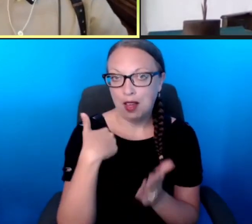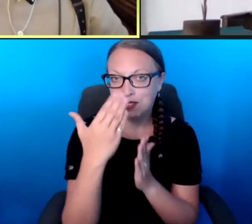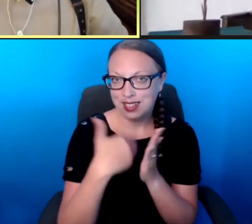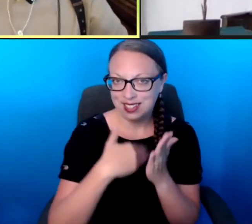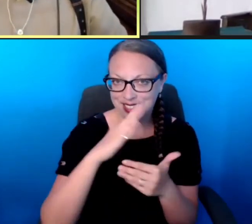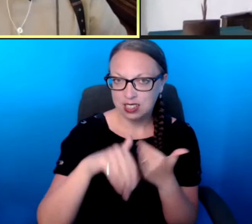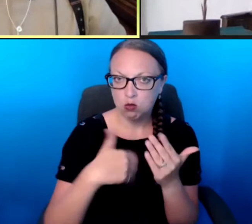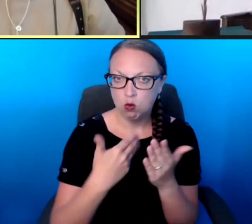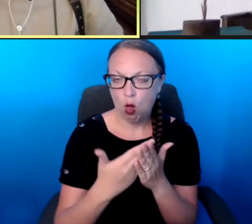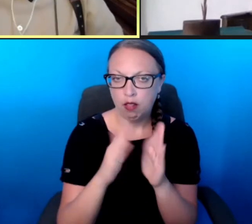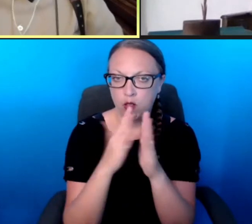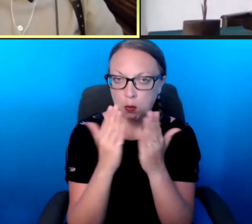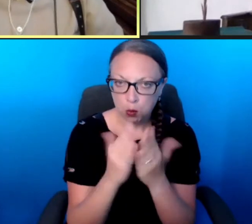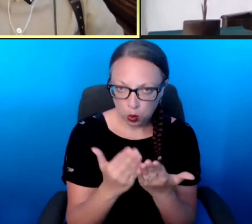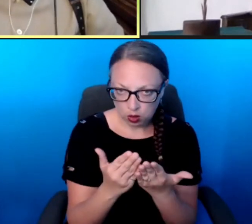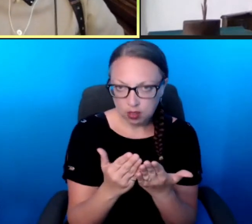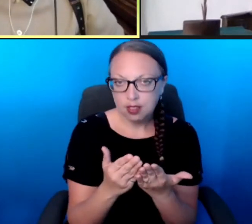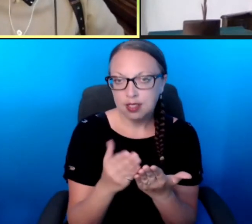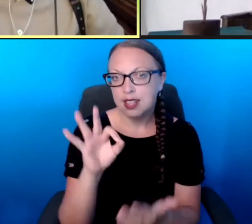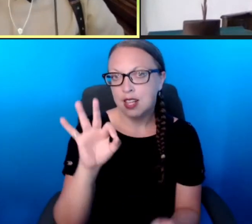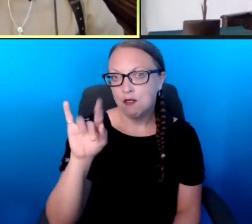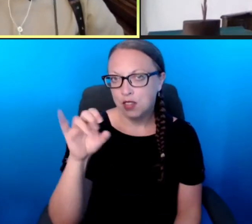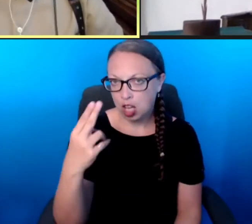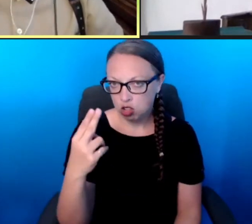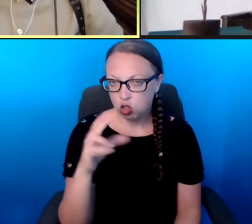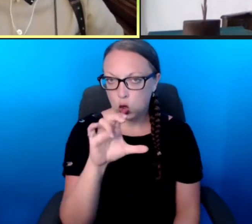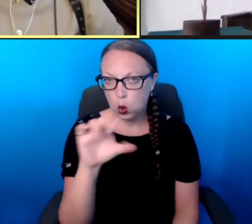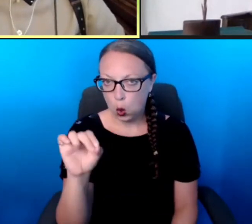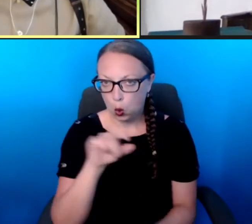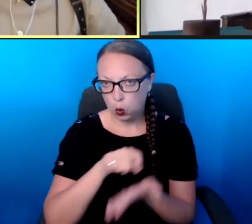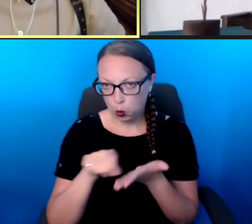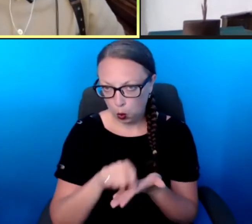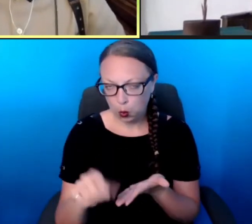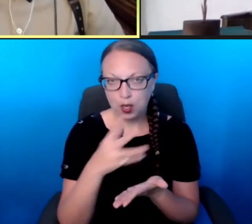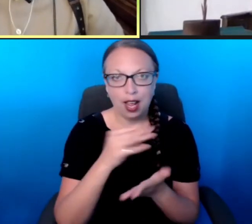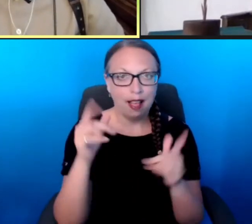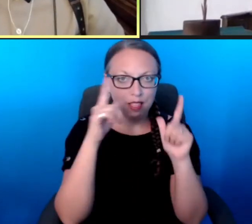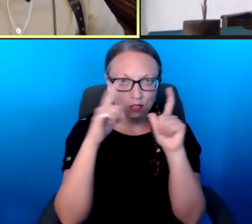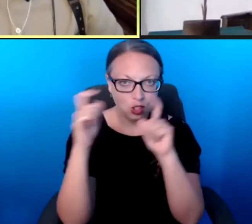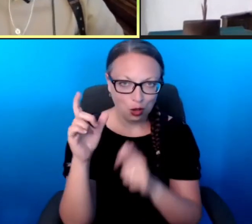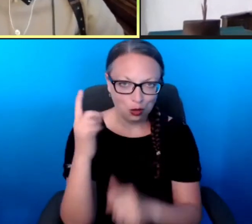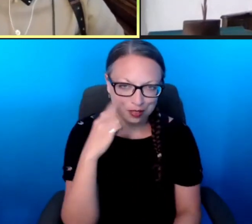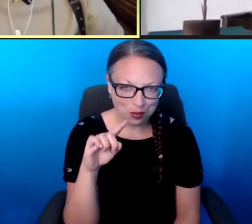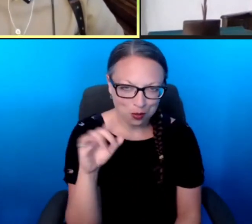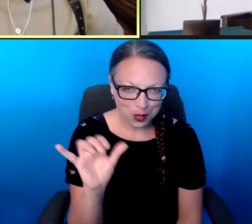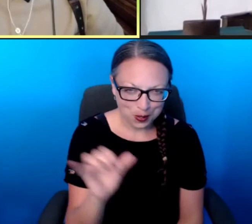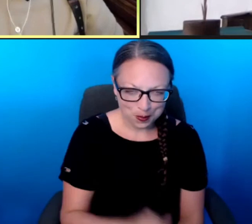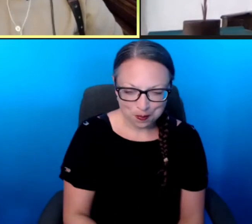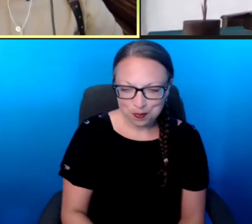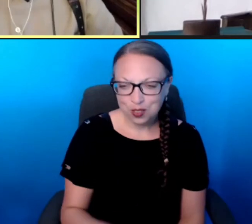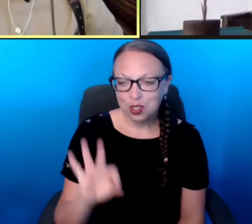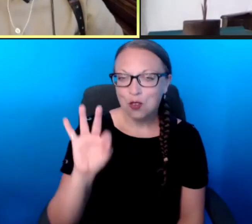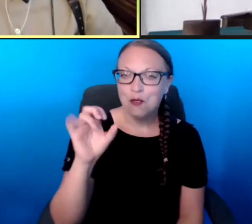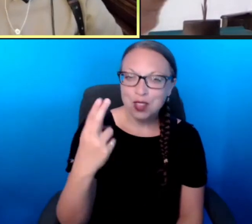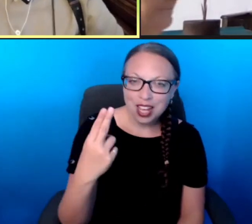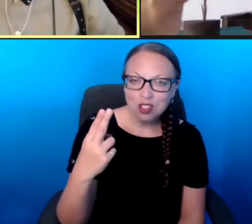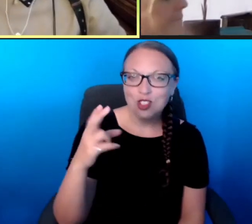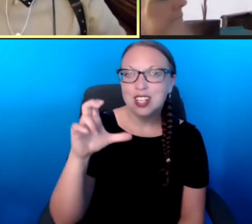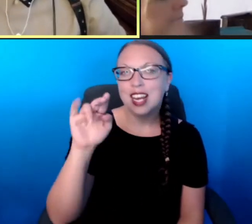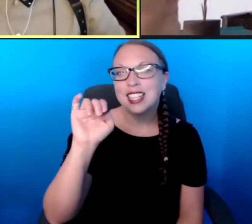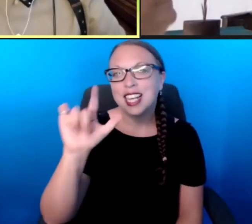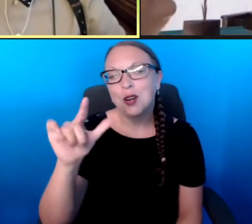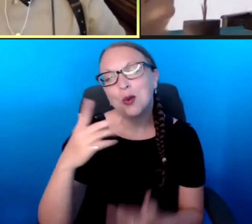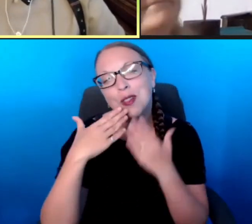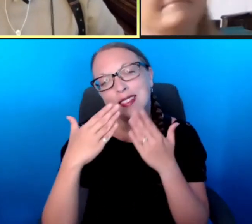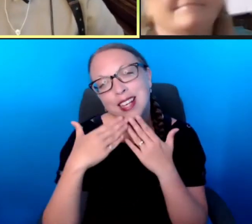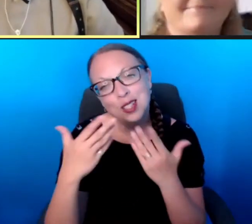that Fletch co-wrote and did the photography for. And Fletch and Carol, thank you very much for being our guest